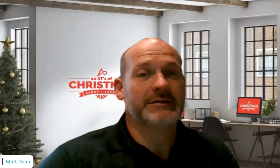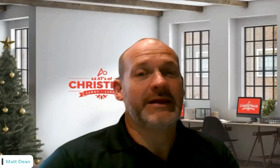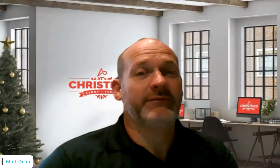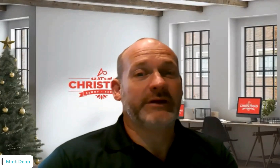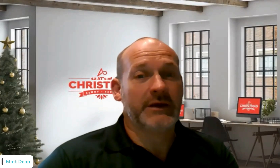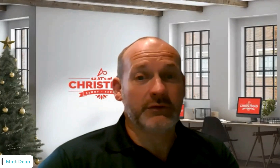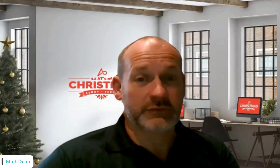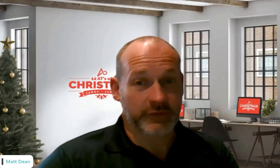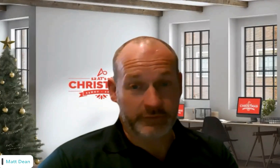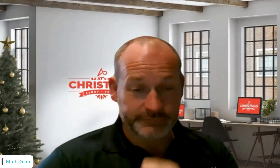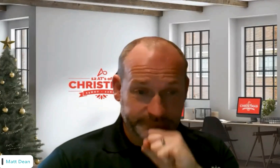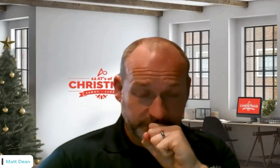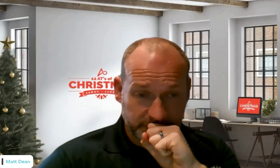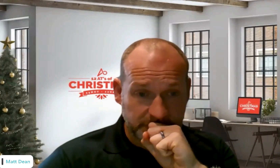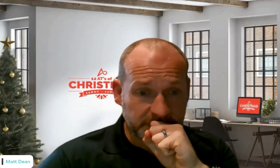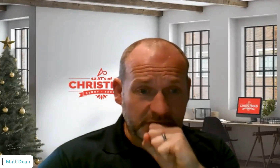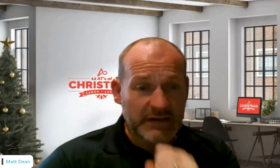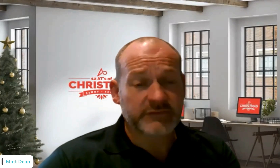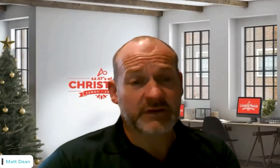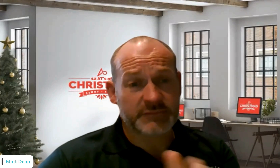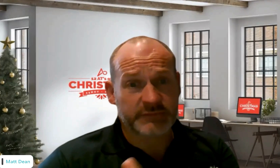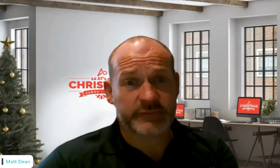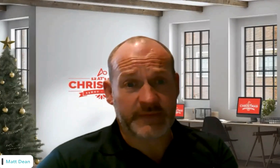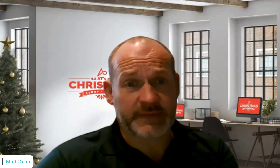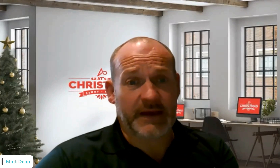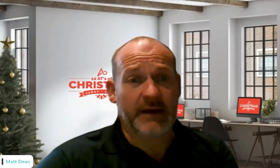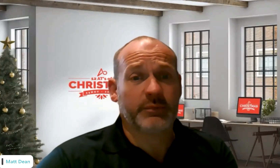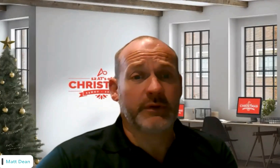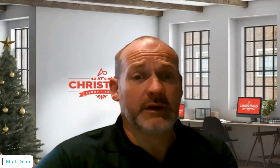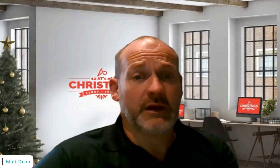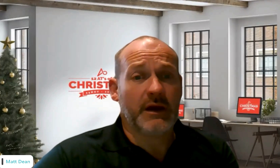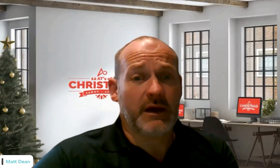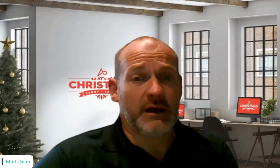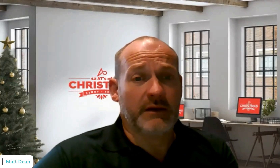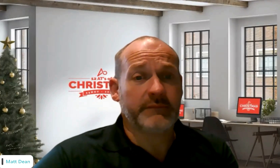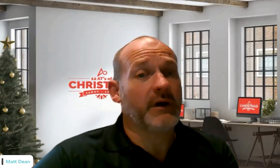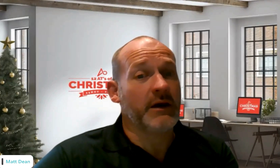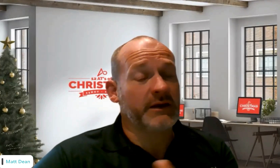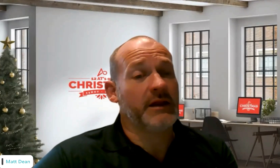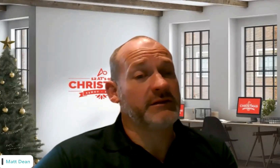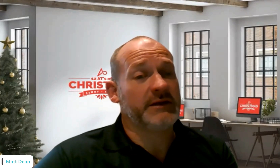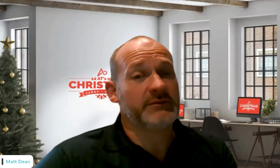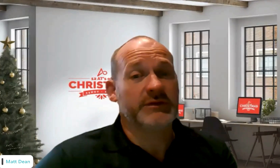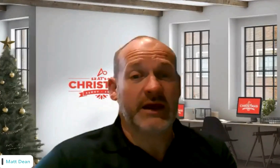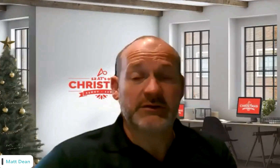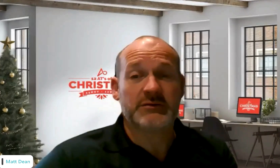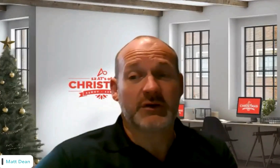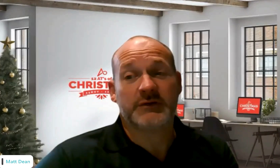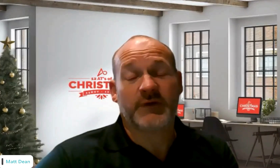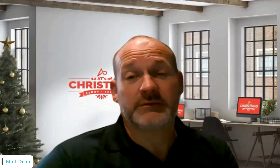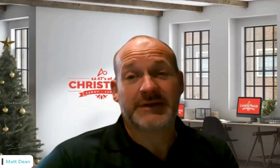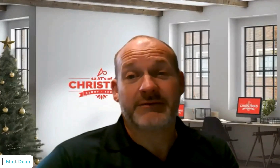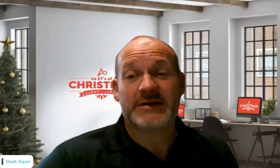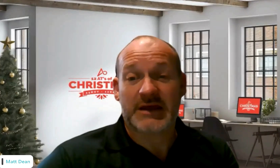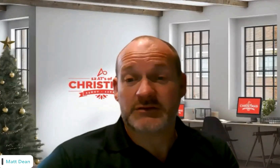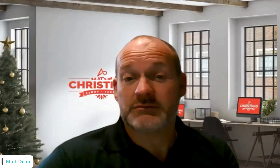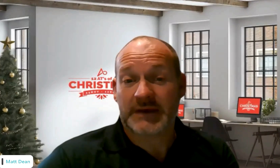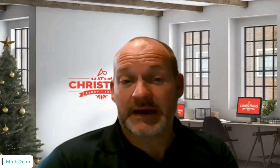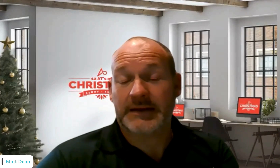it goes to in terms of within the app? I can answer the next one. Can you use it on your phone, Kerry? Yes, you can.